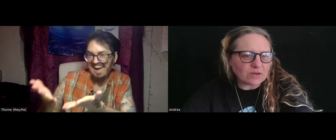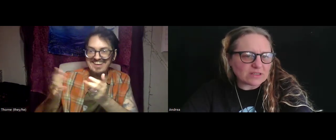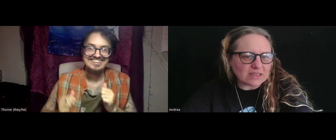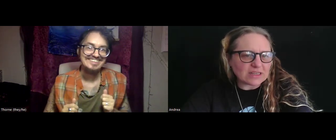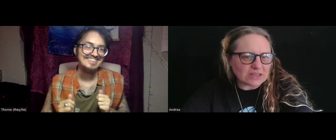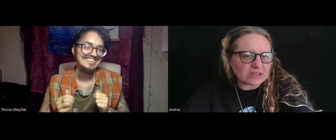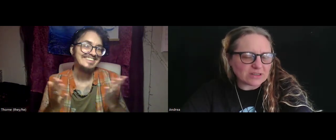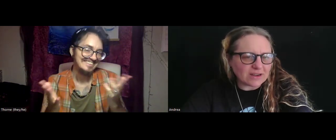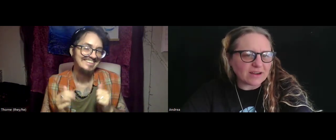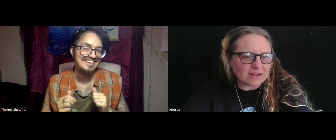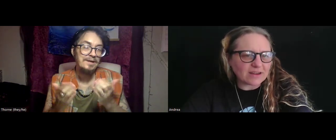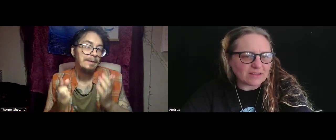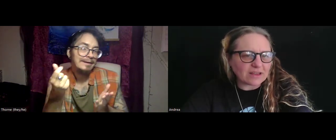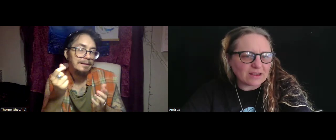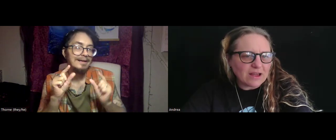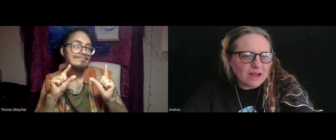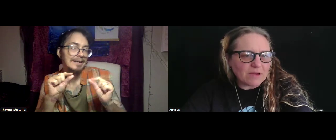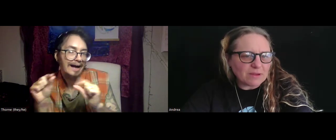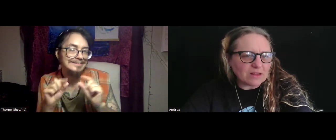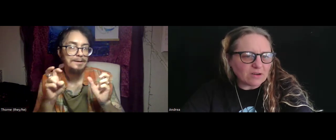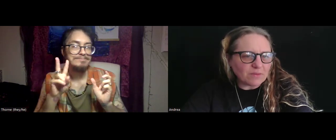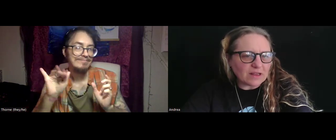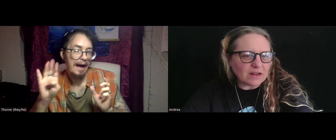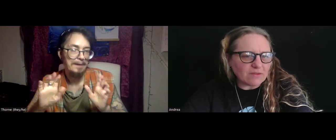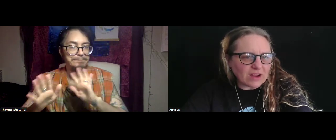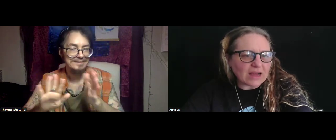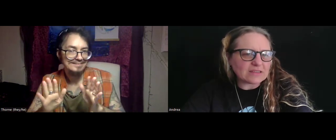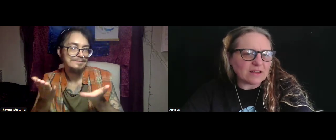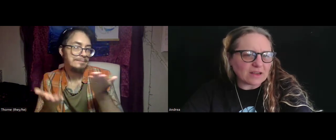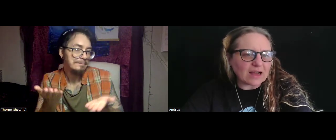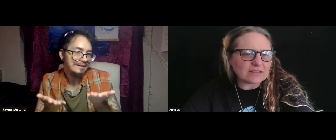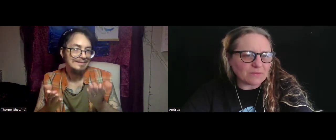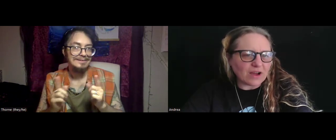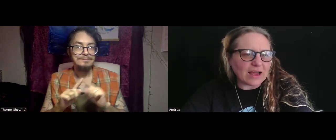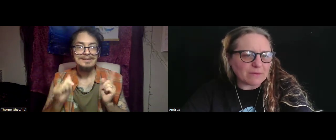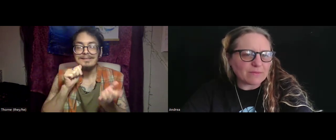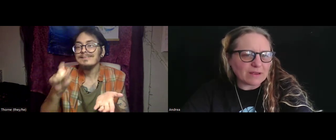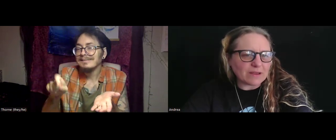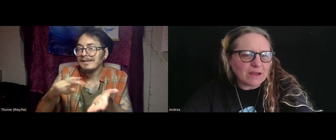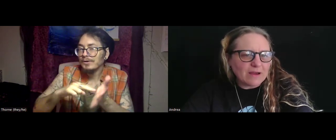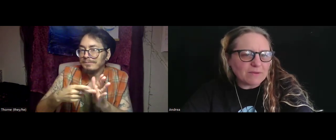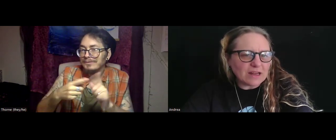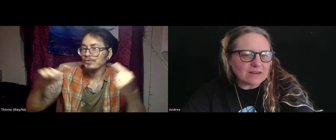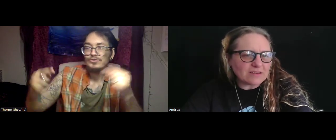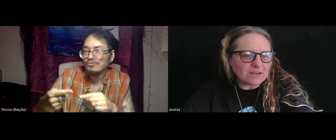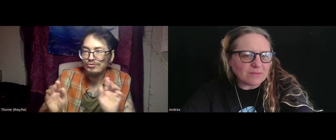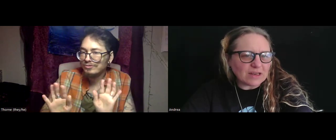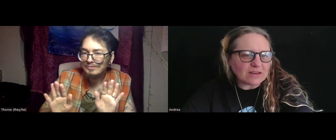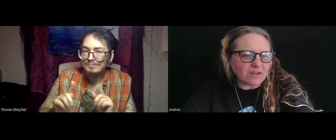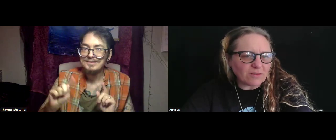the dish kind of thing. Maybe a little bit of gossip, a gossip vibe, maybe, but not necessarily meaning to hurt